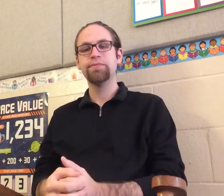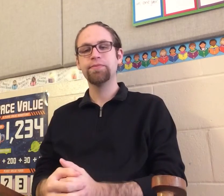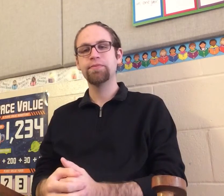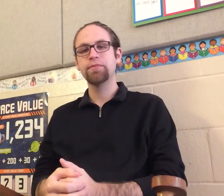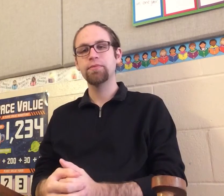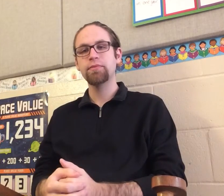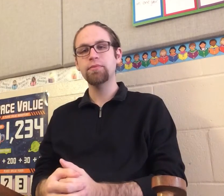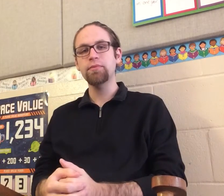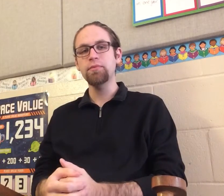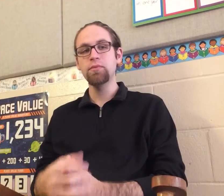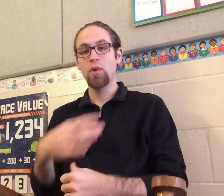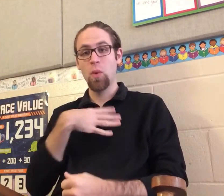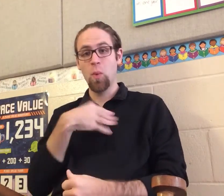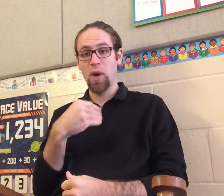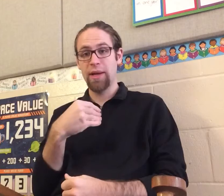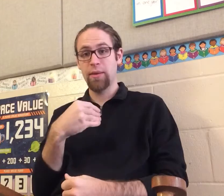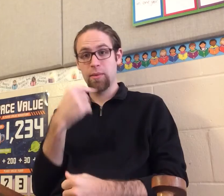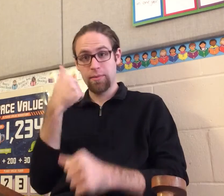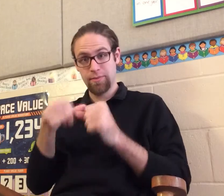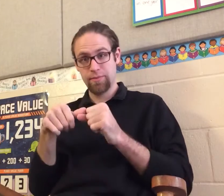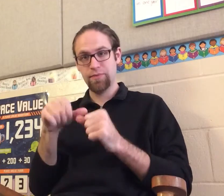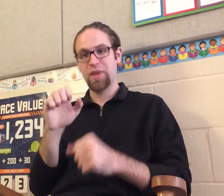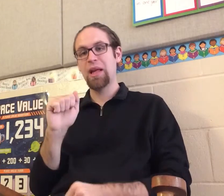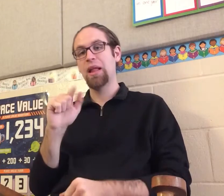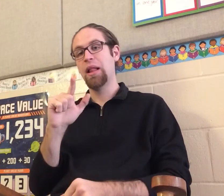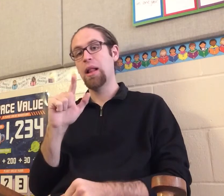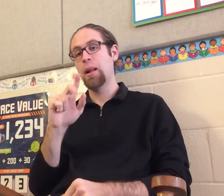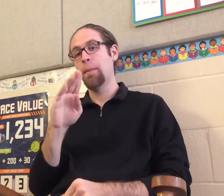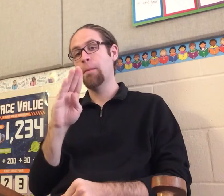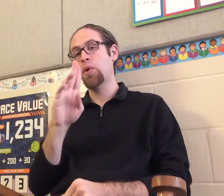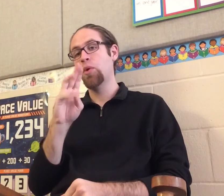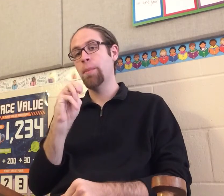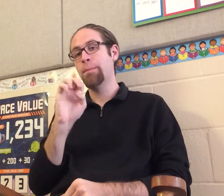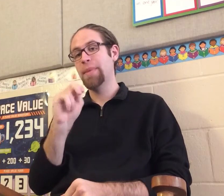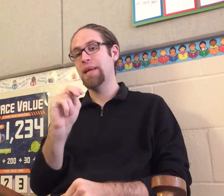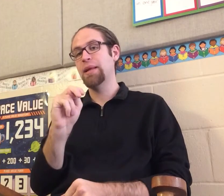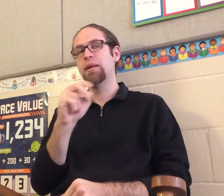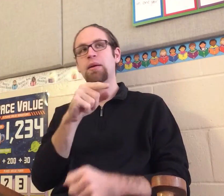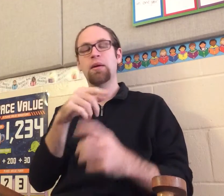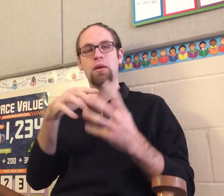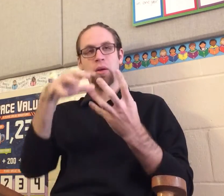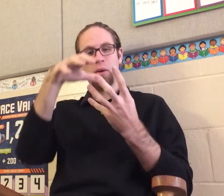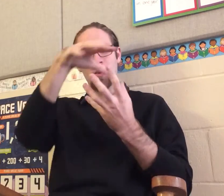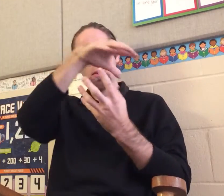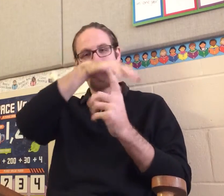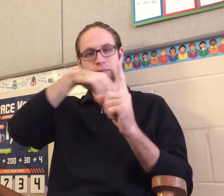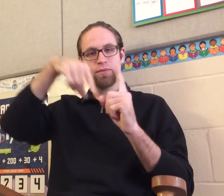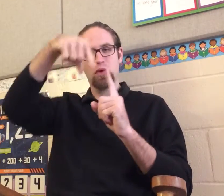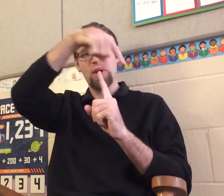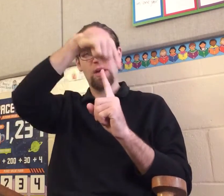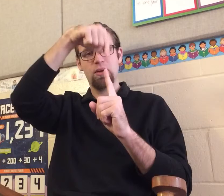The white of the egg, or the albumin, surrounds the yolk and provides the growing embryo with more food and